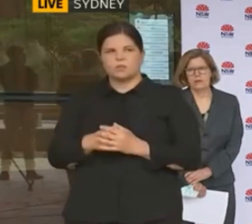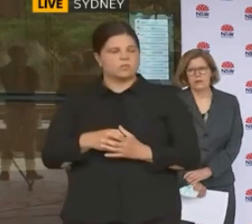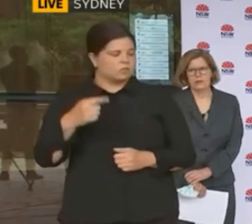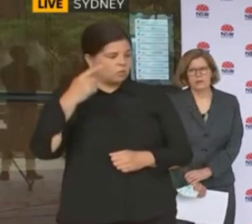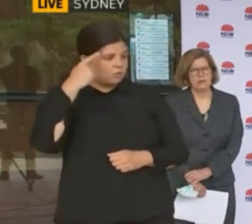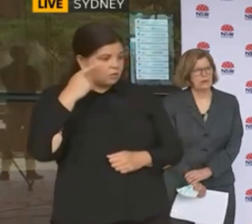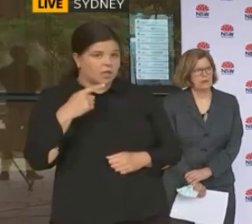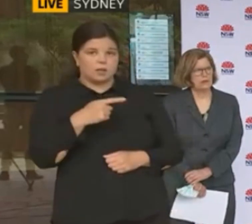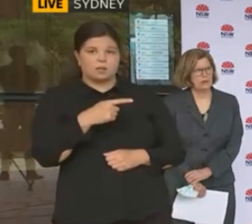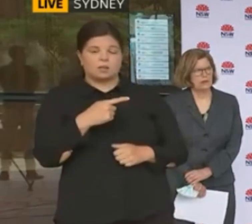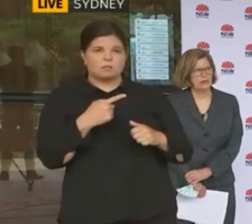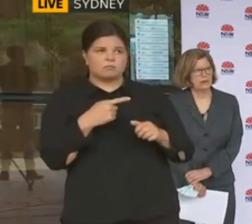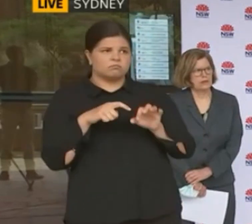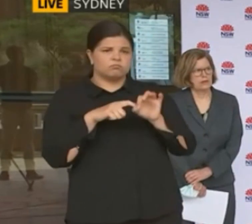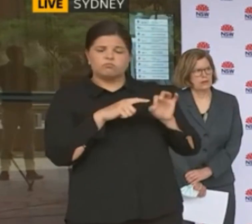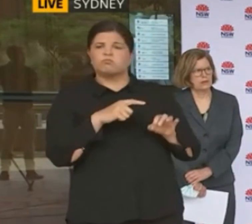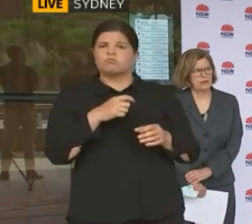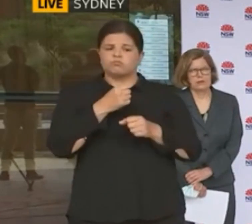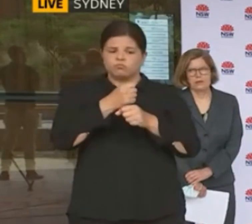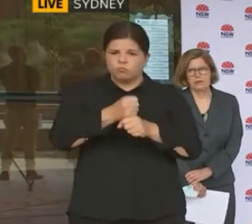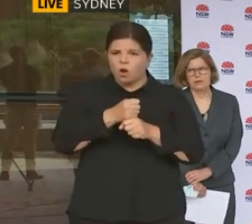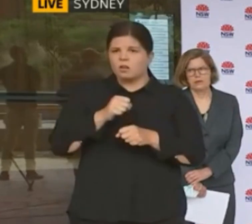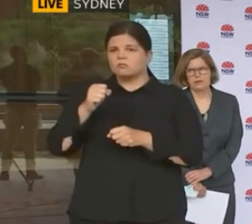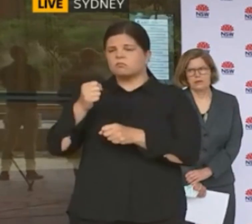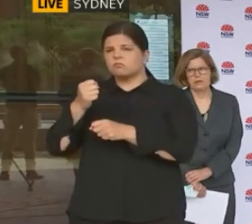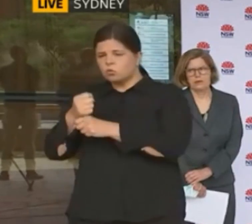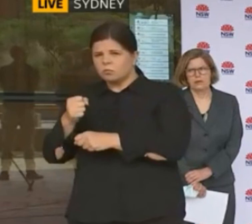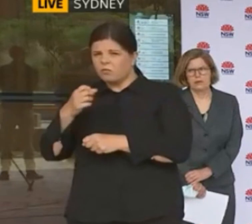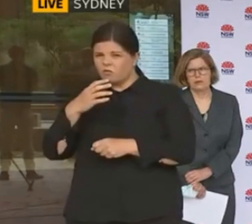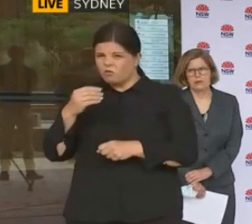and groom were also from the Northern Beaches? I believe so.